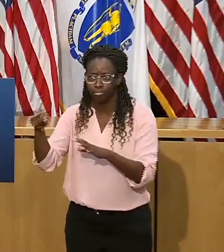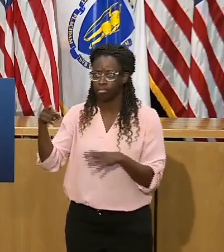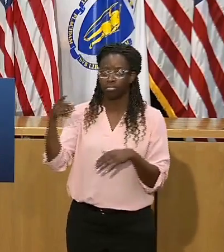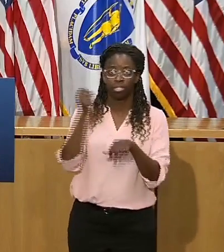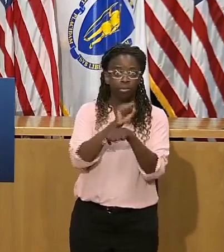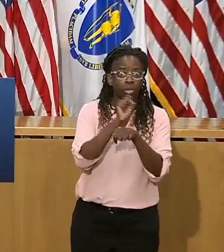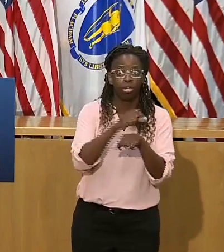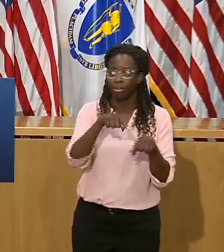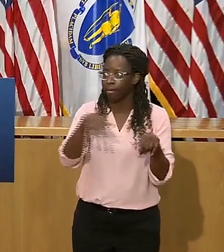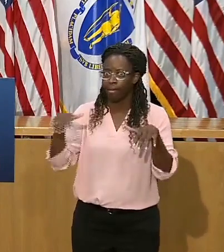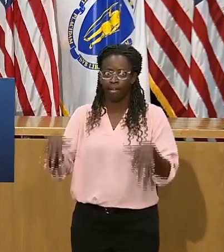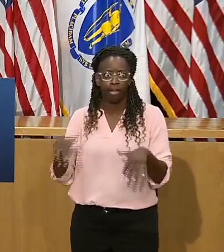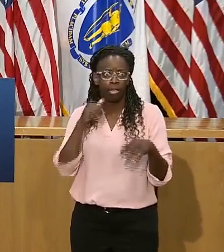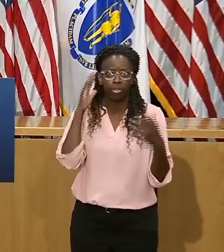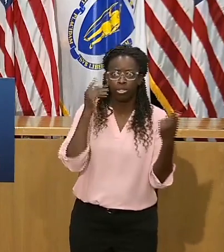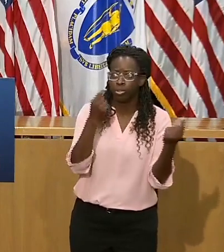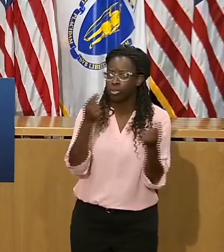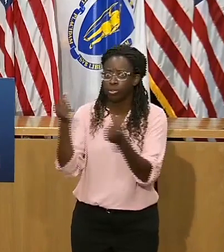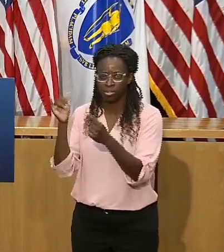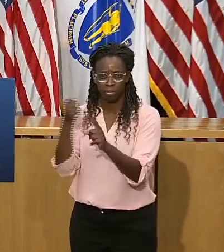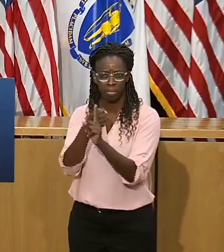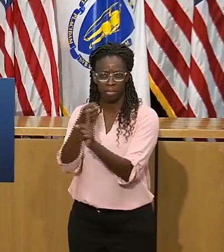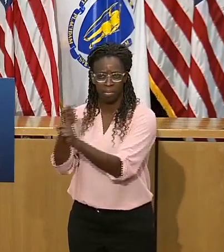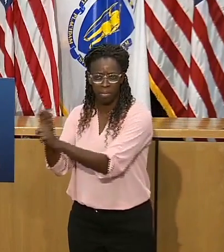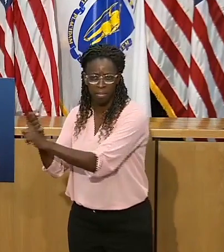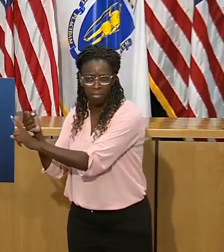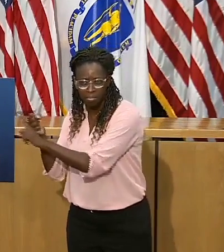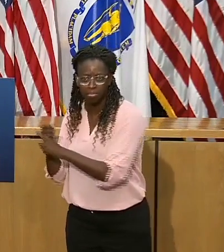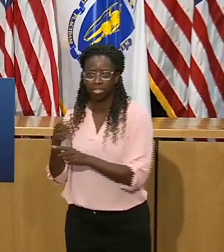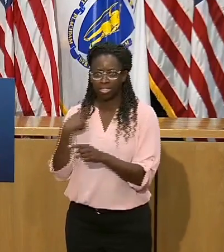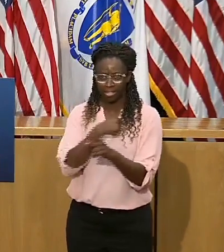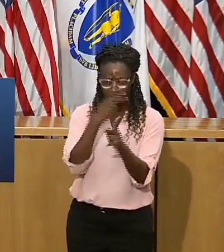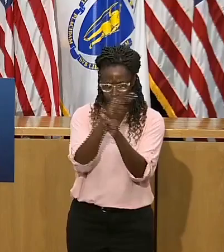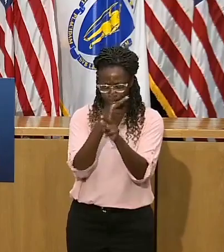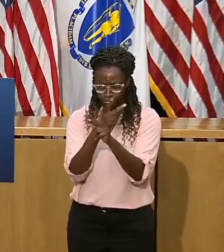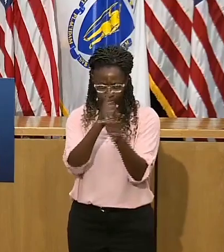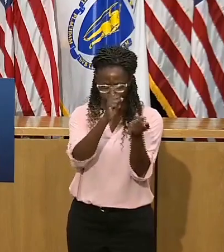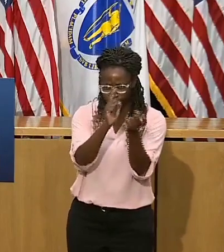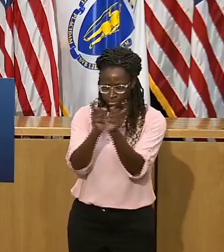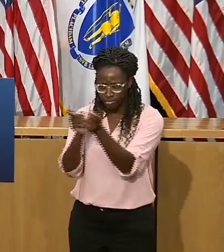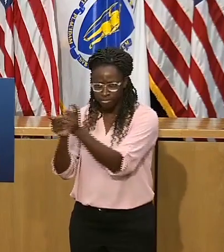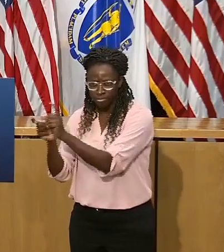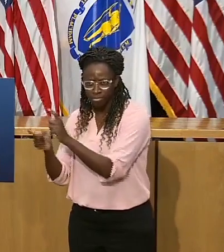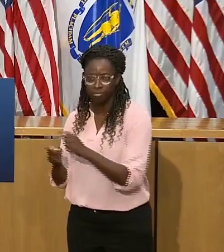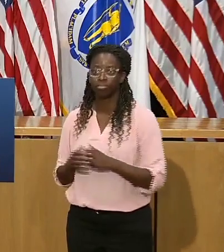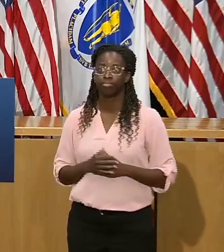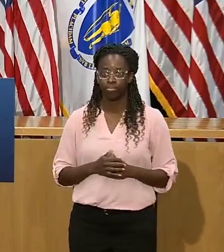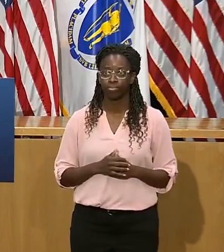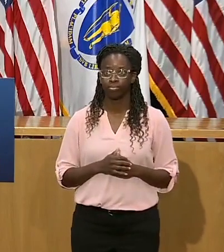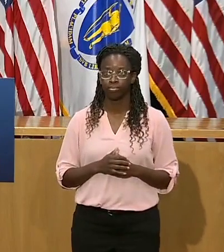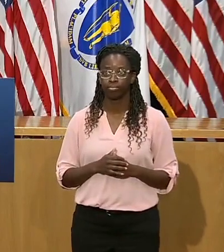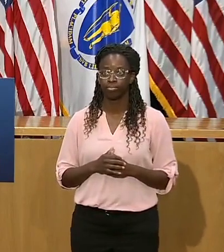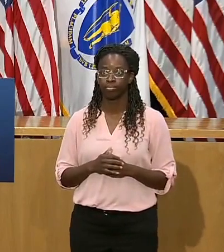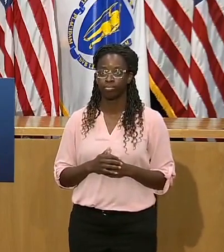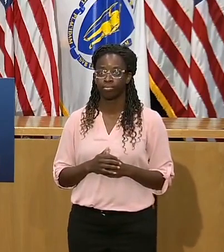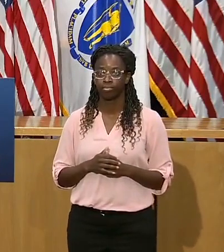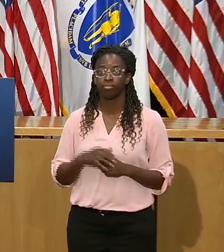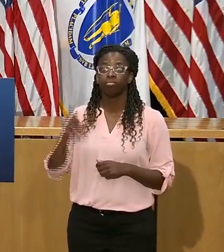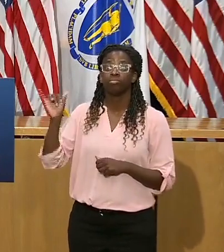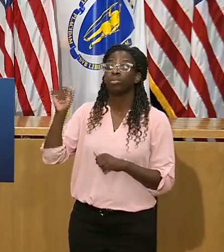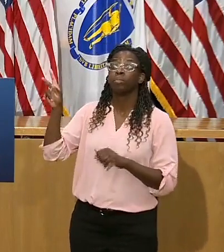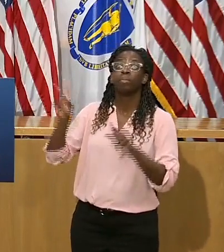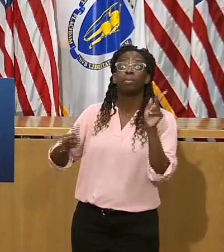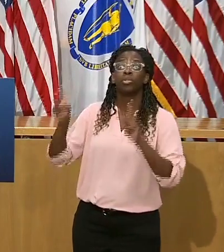make painful decisions and adjustments. This is especially true for anybody working in, managing, or owning